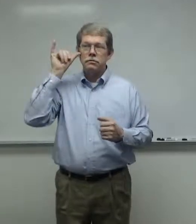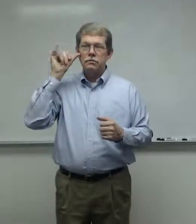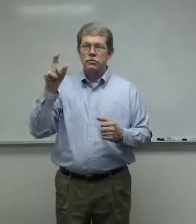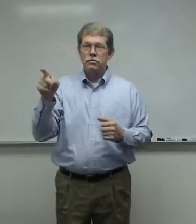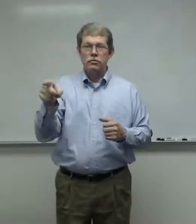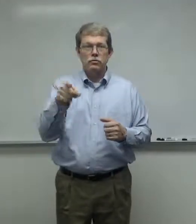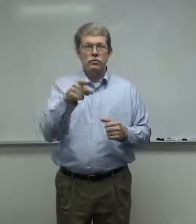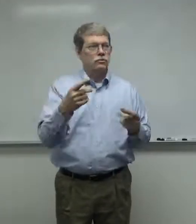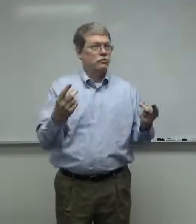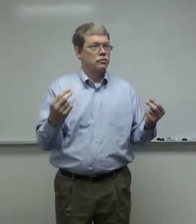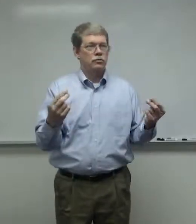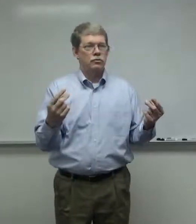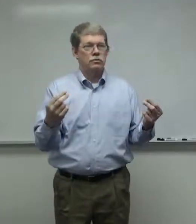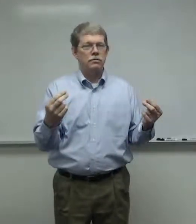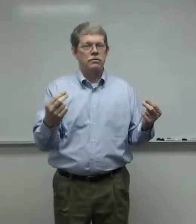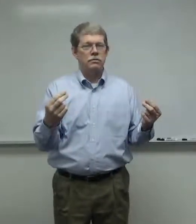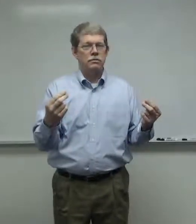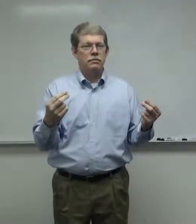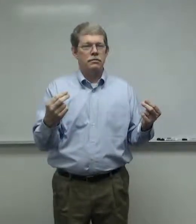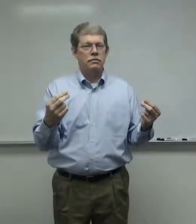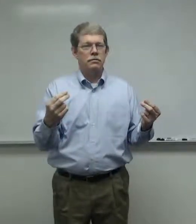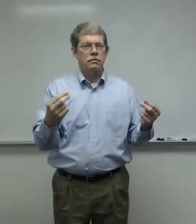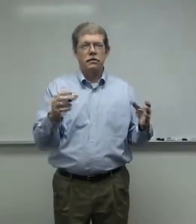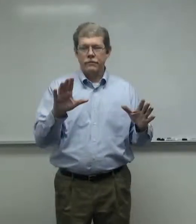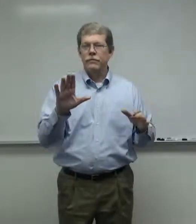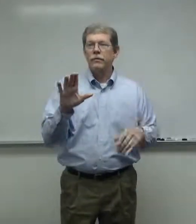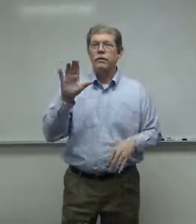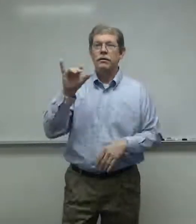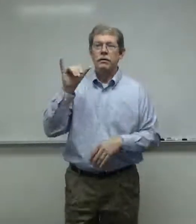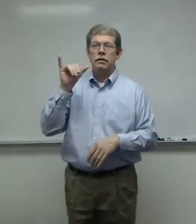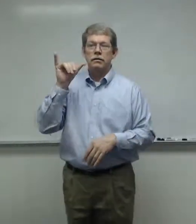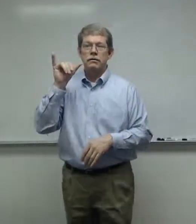You know what this is? Yesterday, Yesterday, okay, yeah.